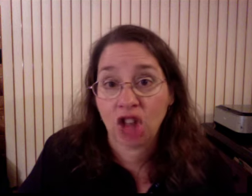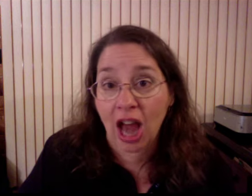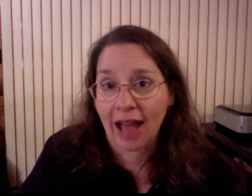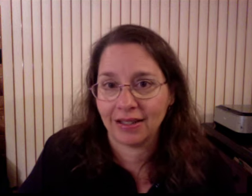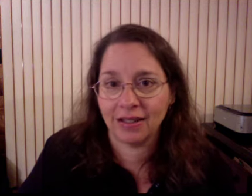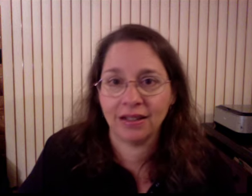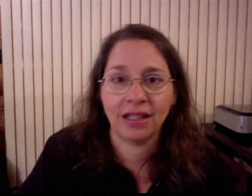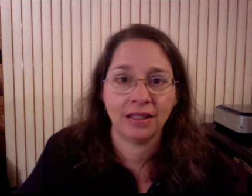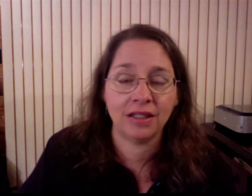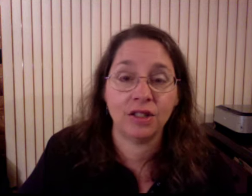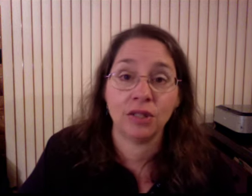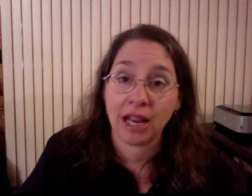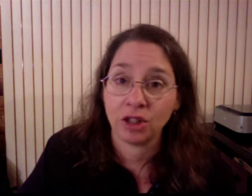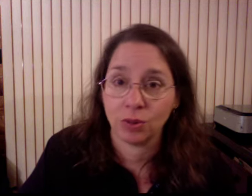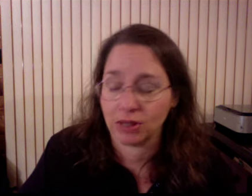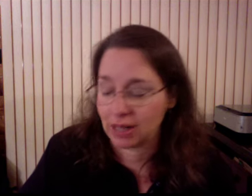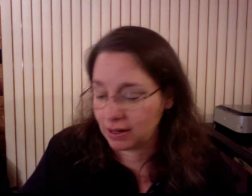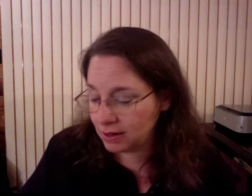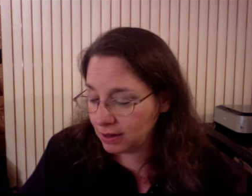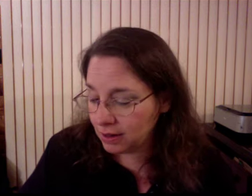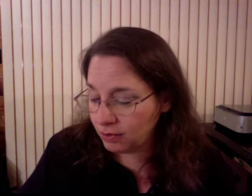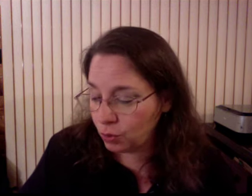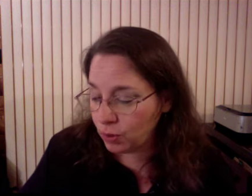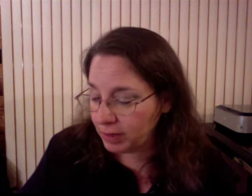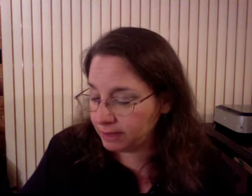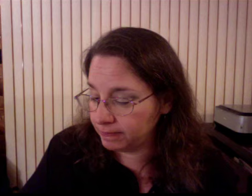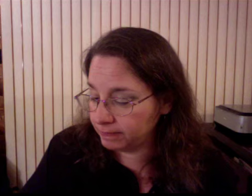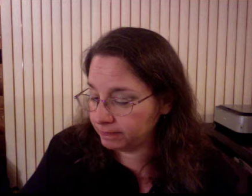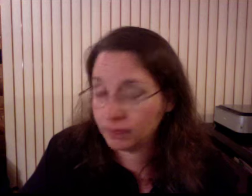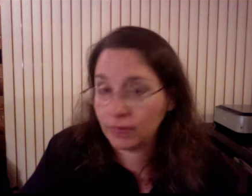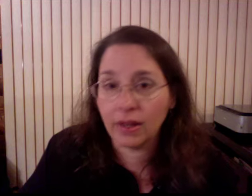Chat leads to sexual sin for women.